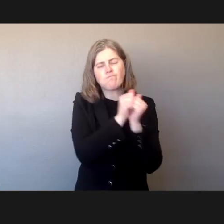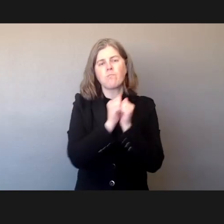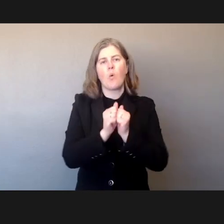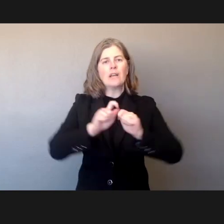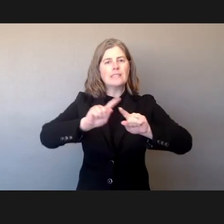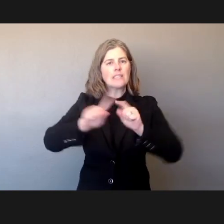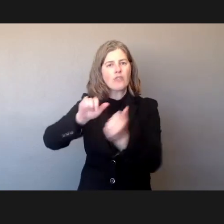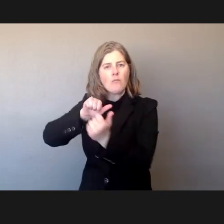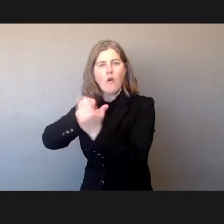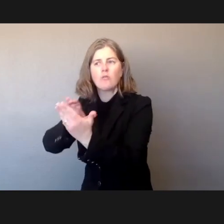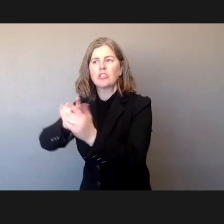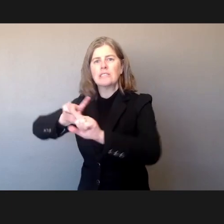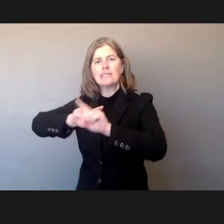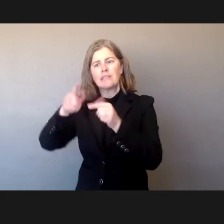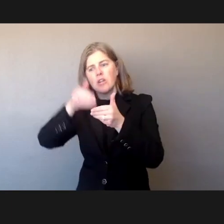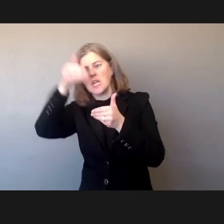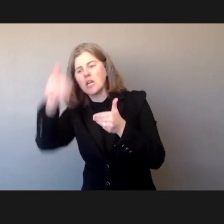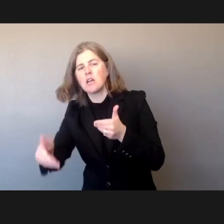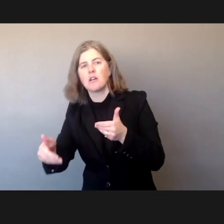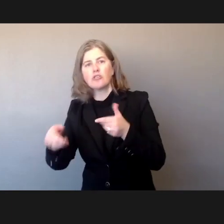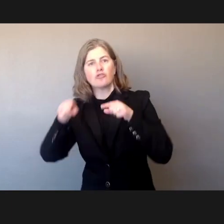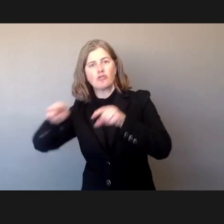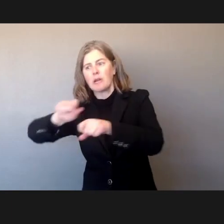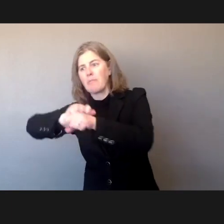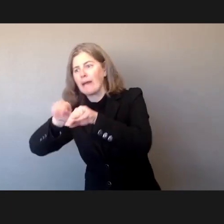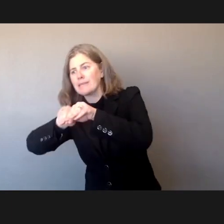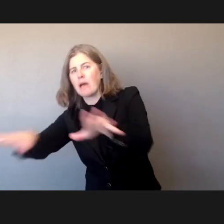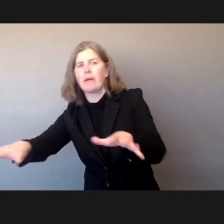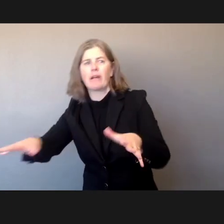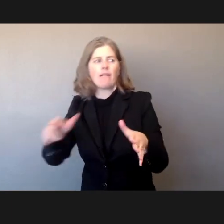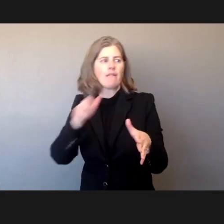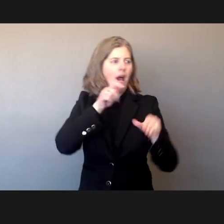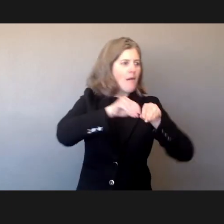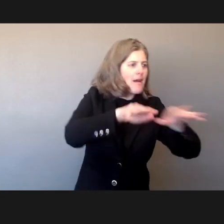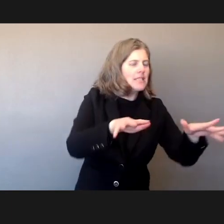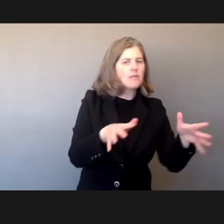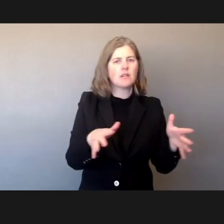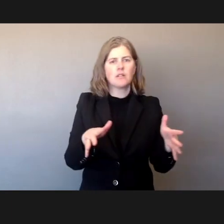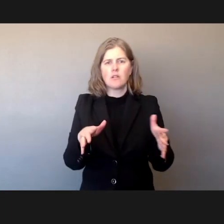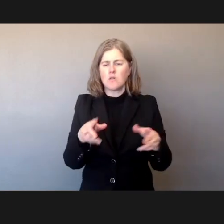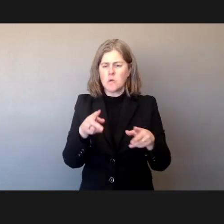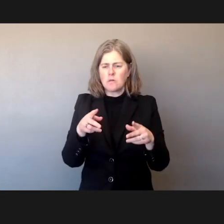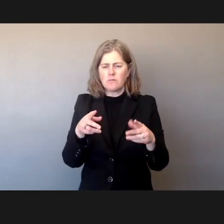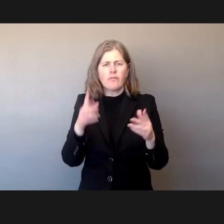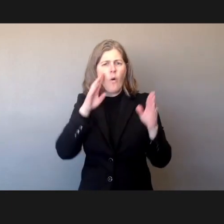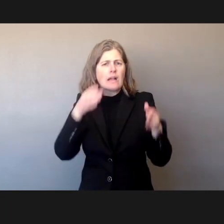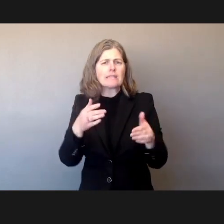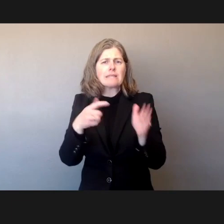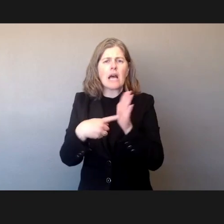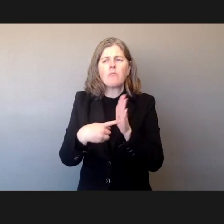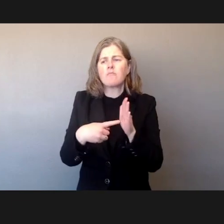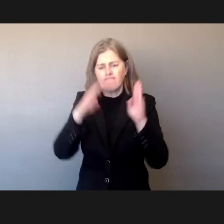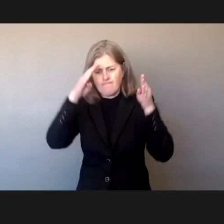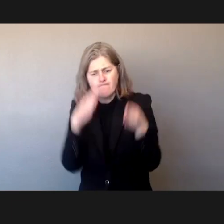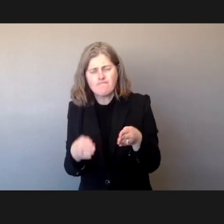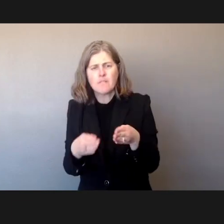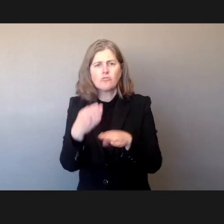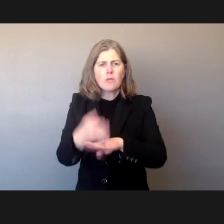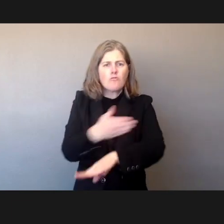venues, in pandemic times, at non-pandemic times, working to improve care for diabetes or behavioral health or the like.